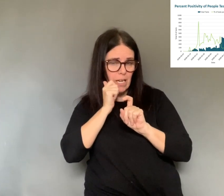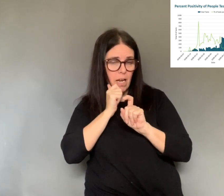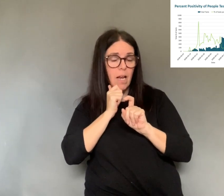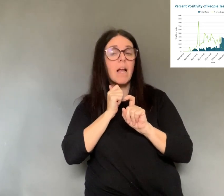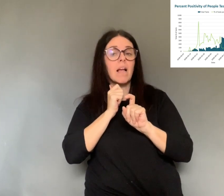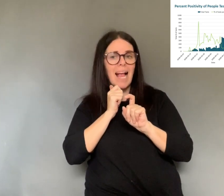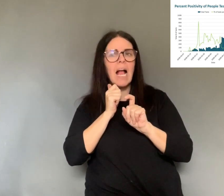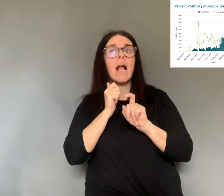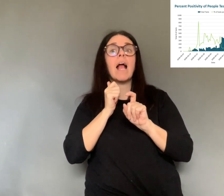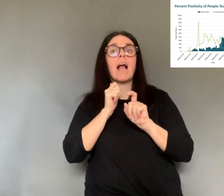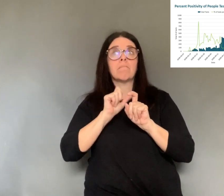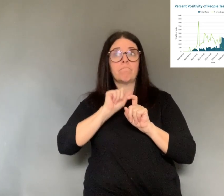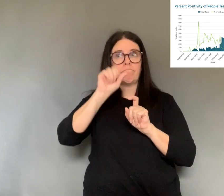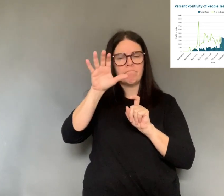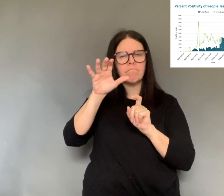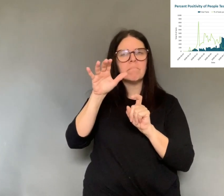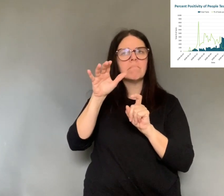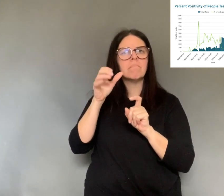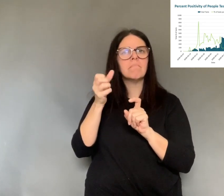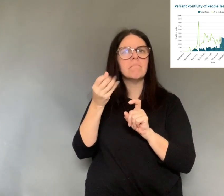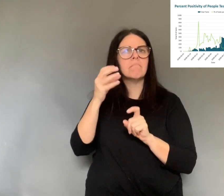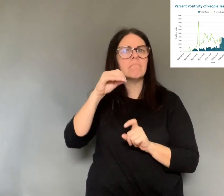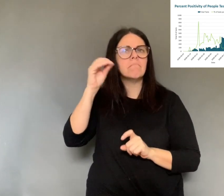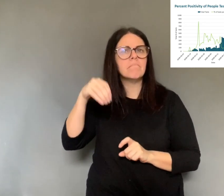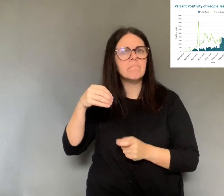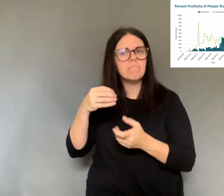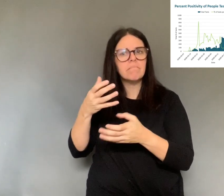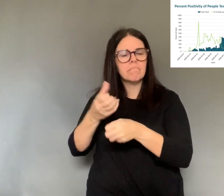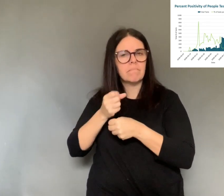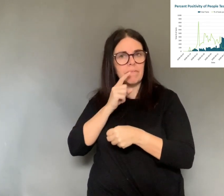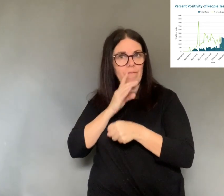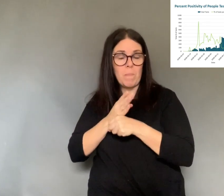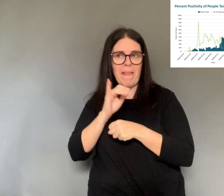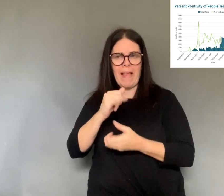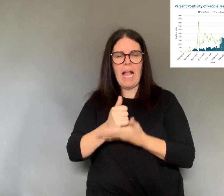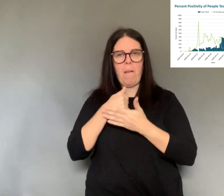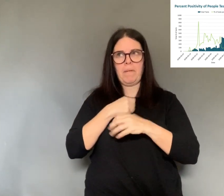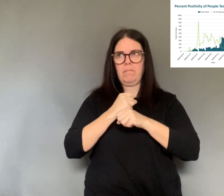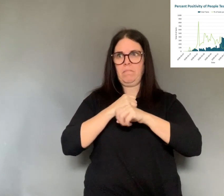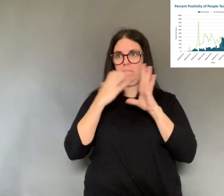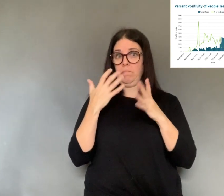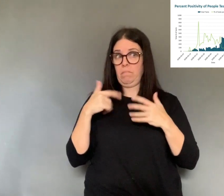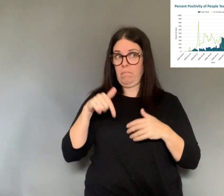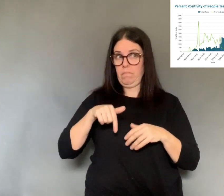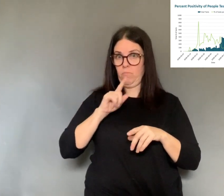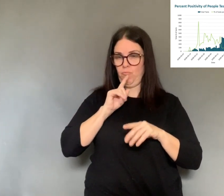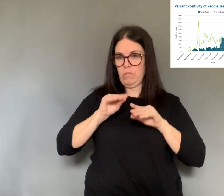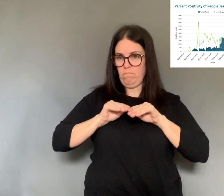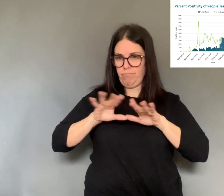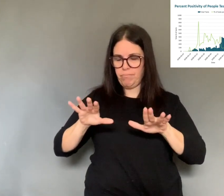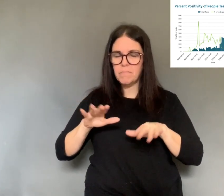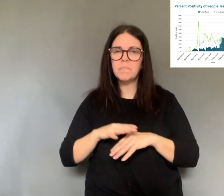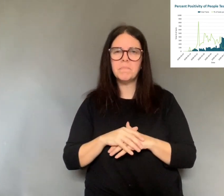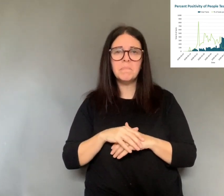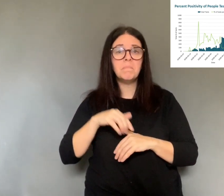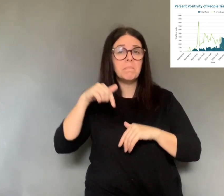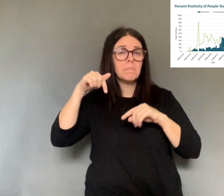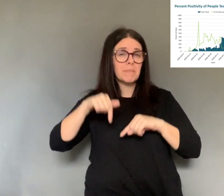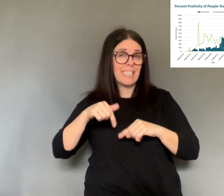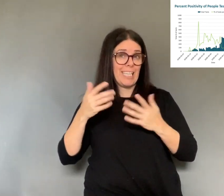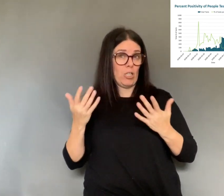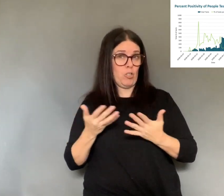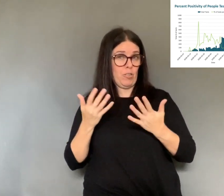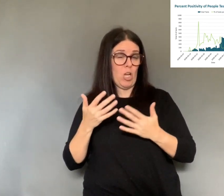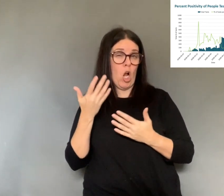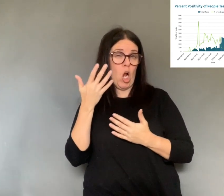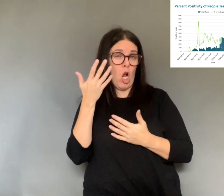positive? This is an indicator to show how prevalent the disease is in our community. And if we do the math roughly, we have